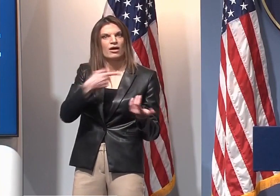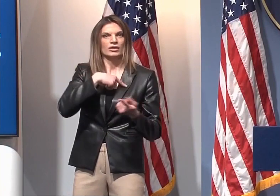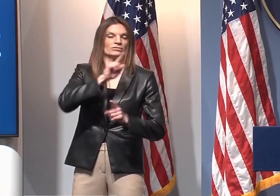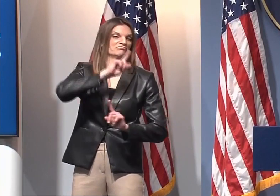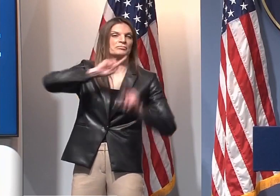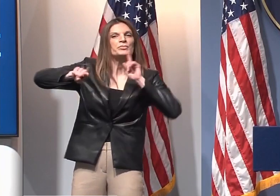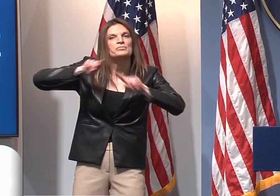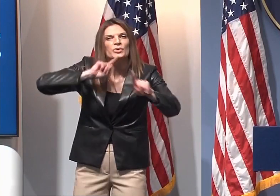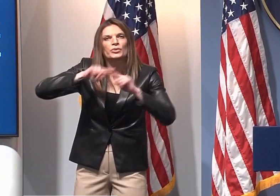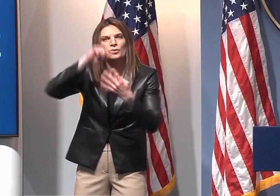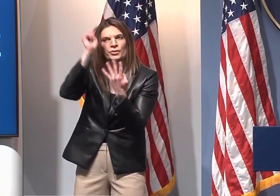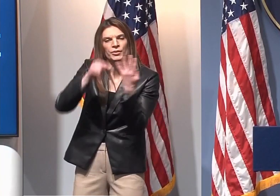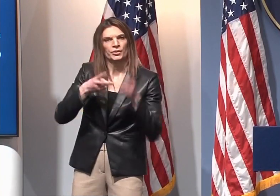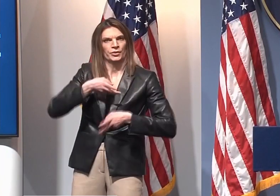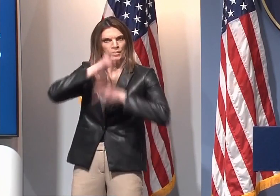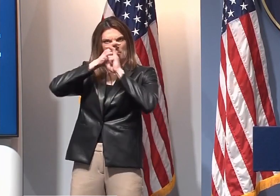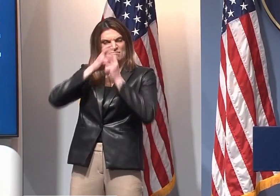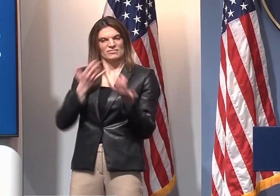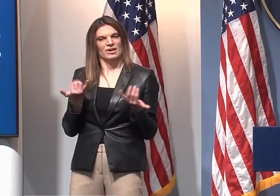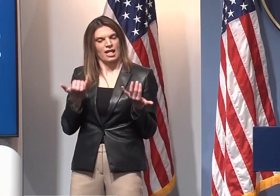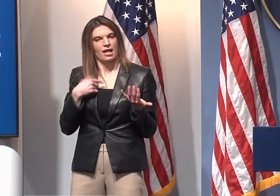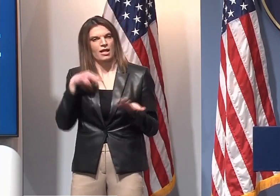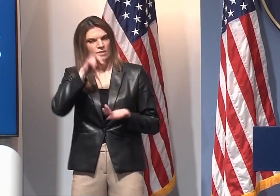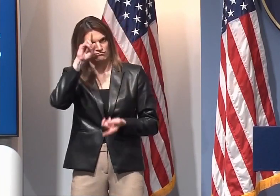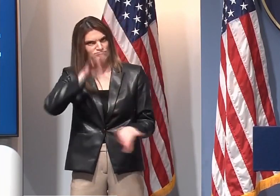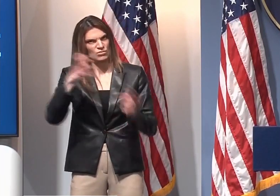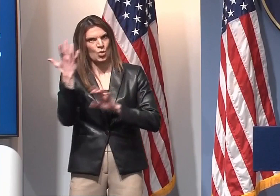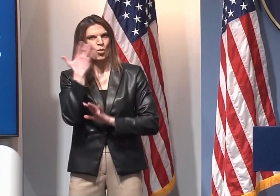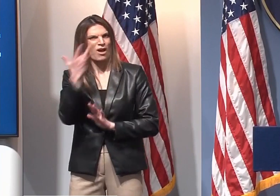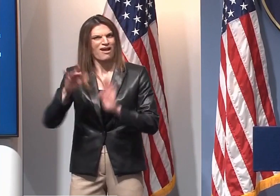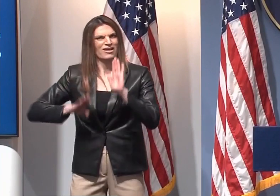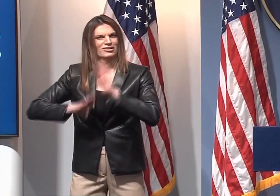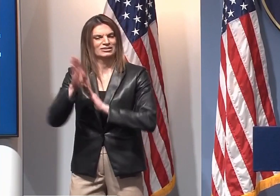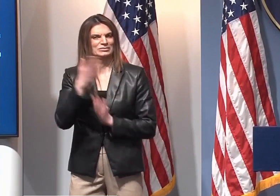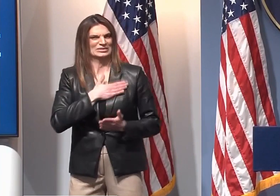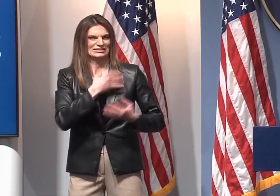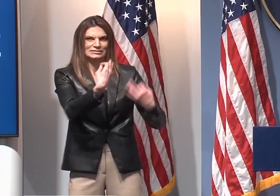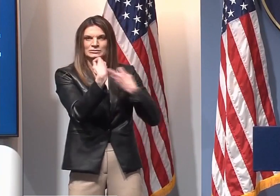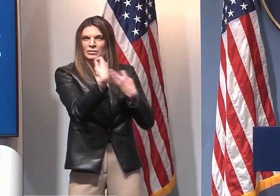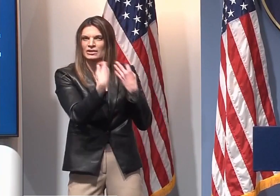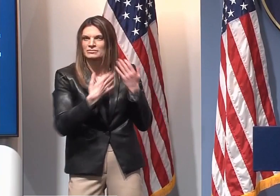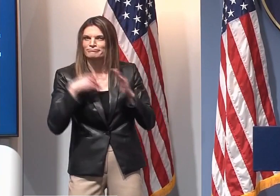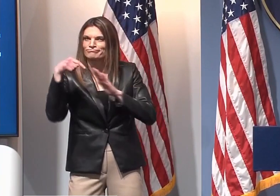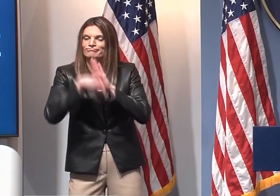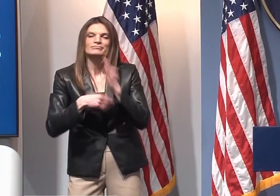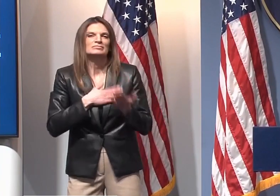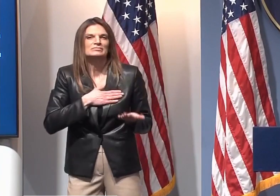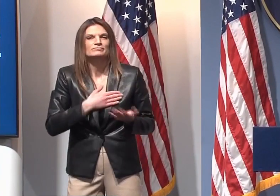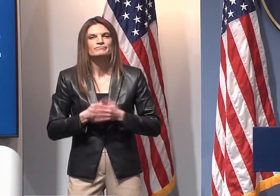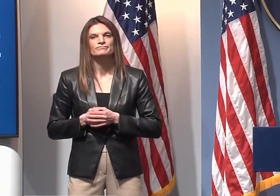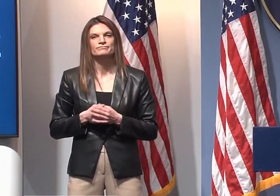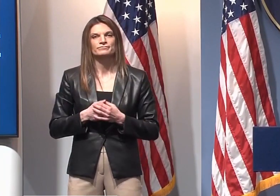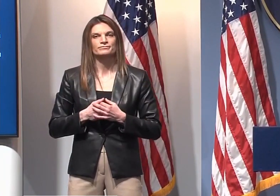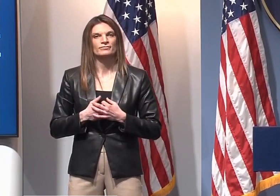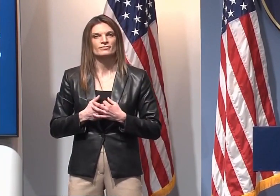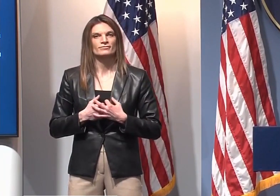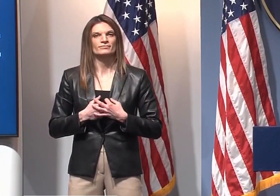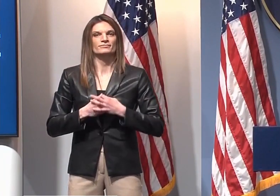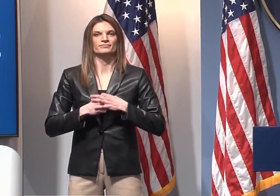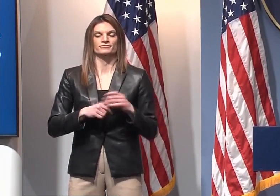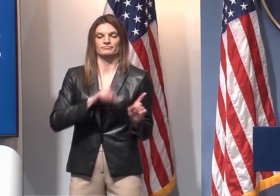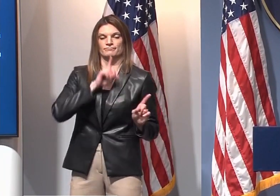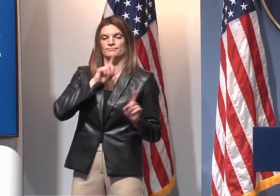that we are in this situation? Can you or Dr. Khaldun tell us why we have such high numbers?